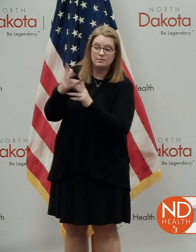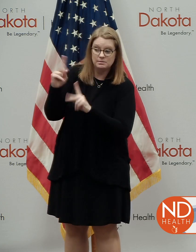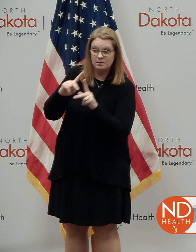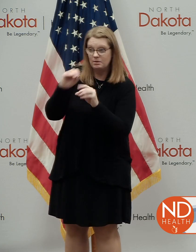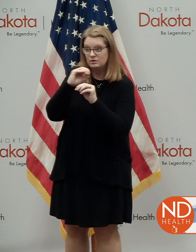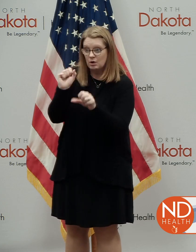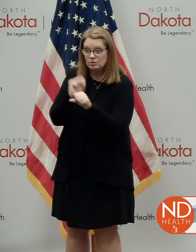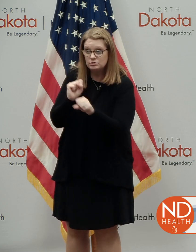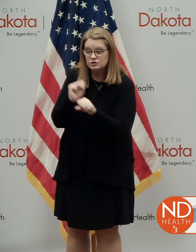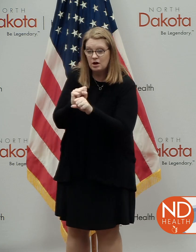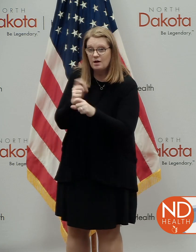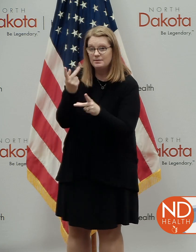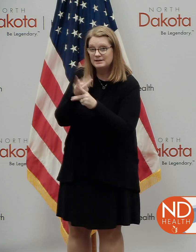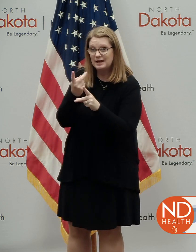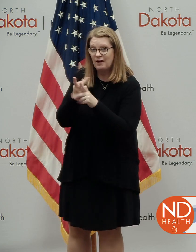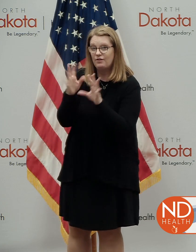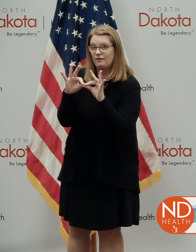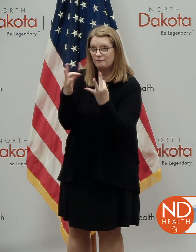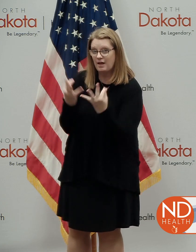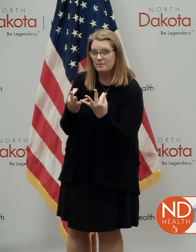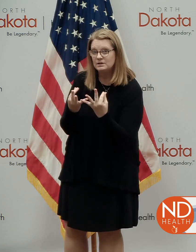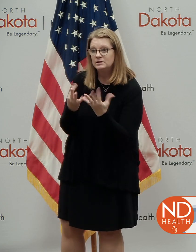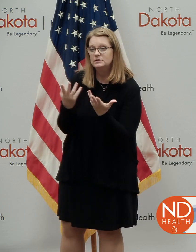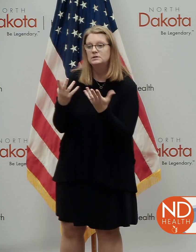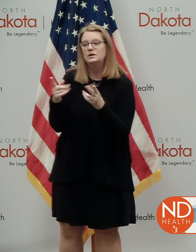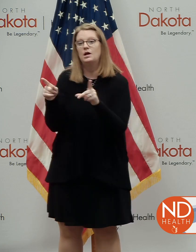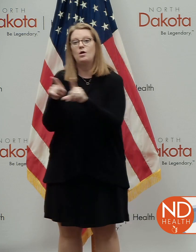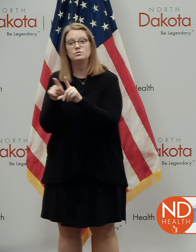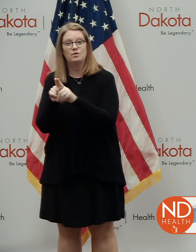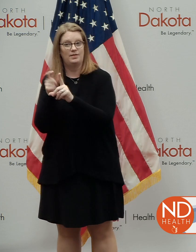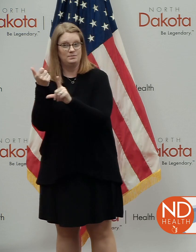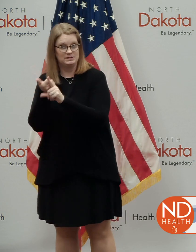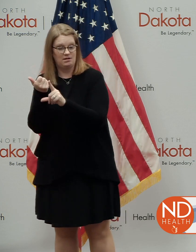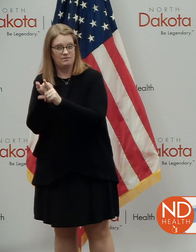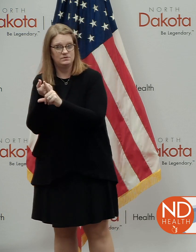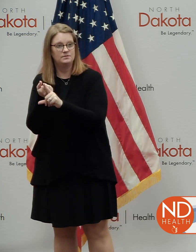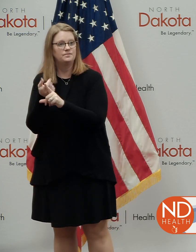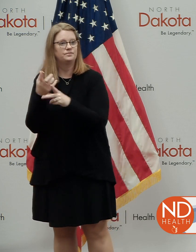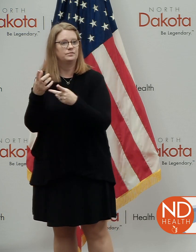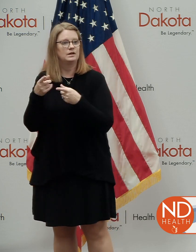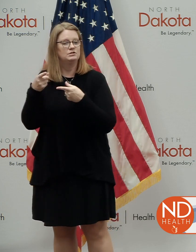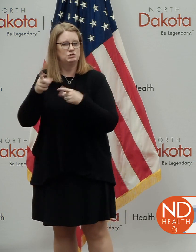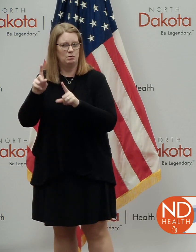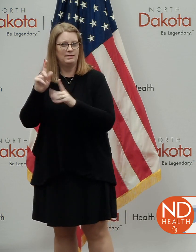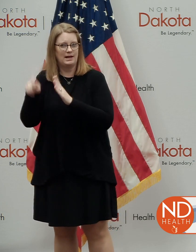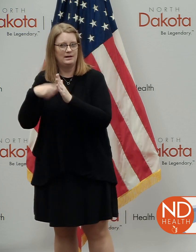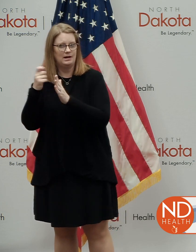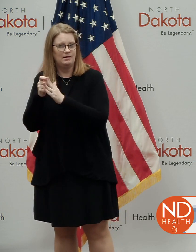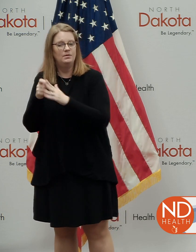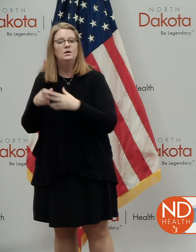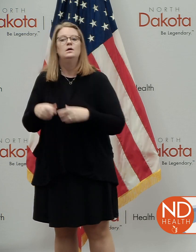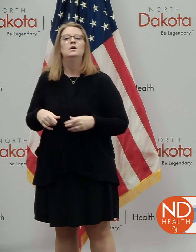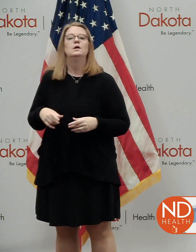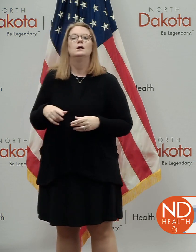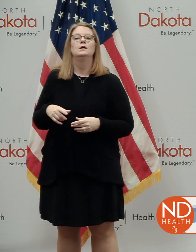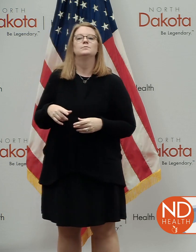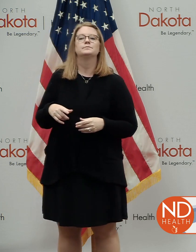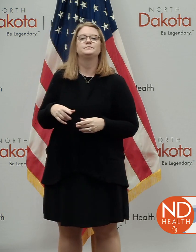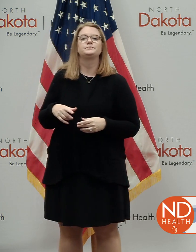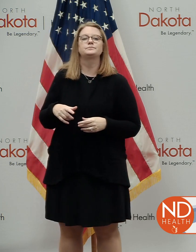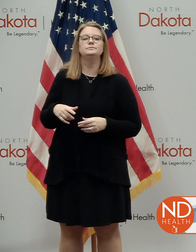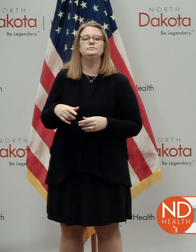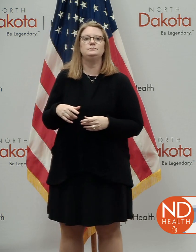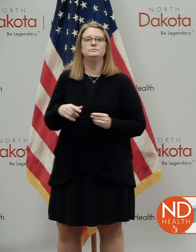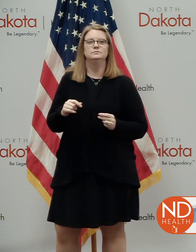to be able to take care of their families and themselves during this time. Also, we